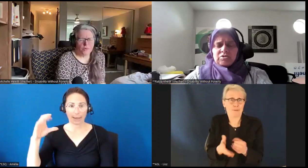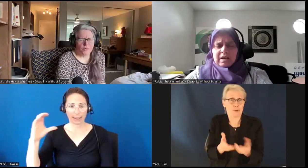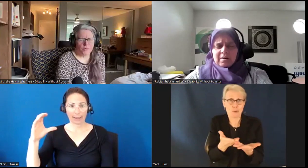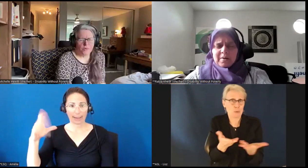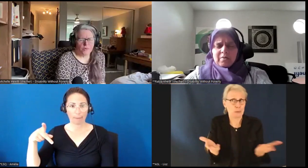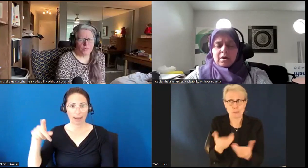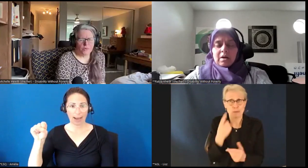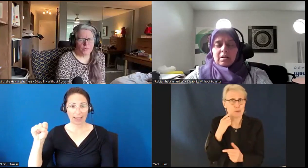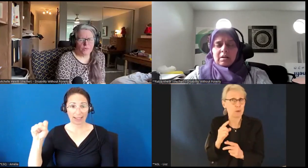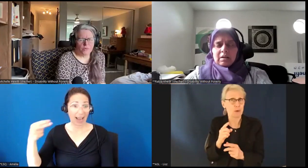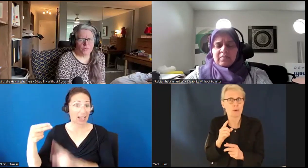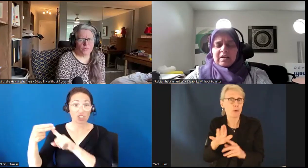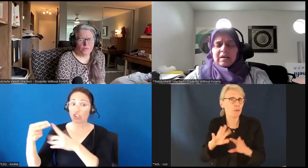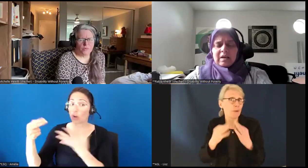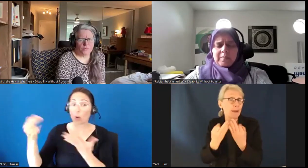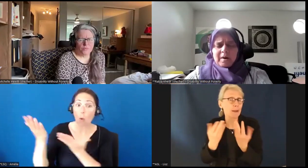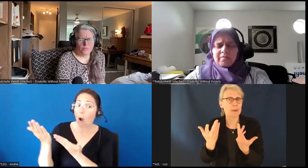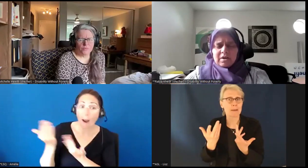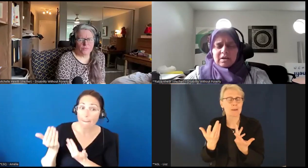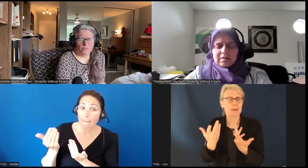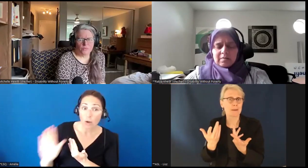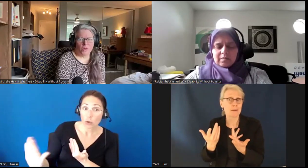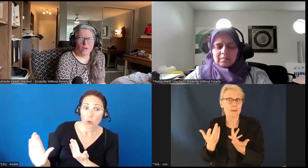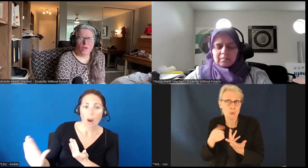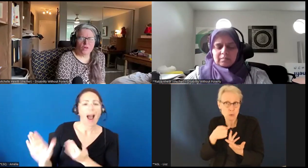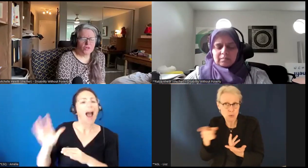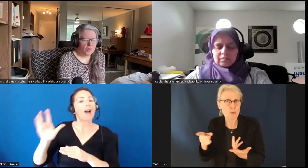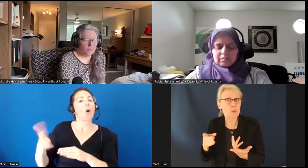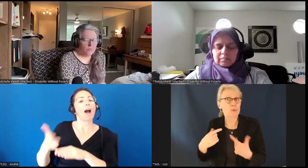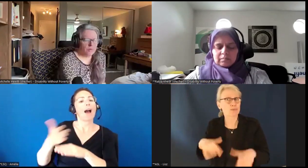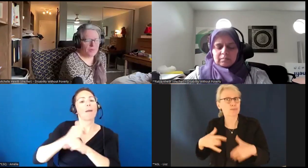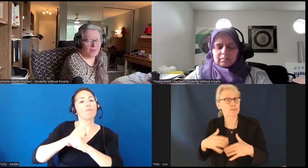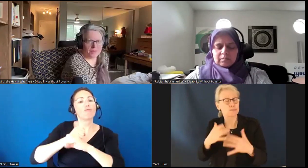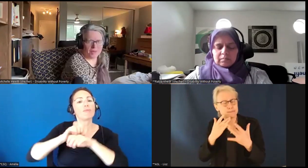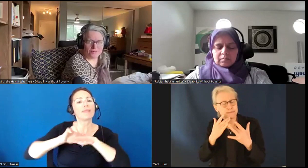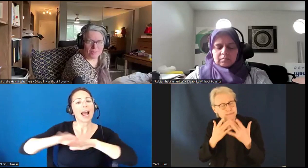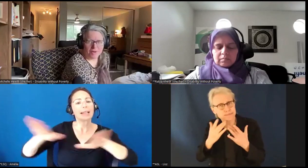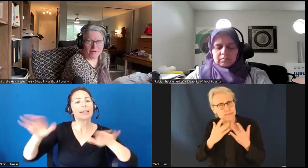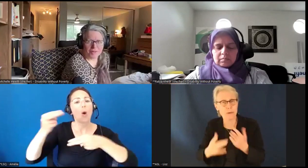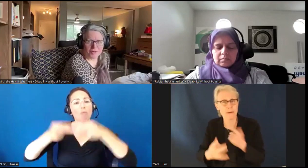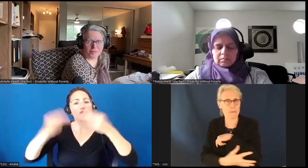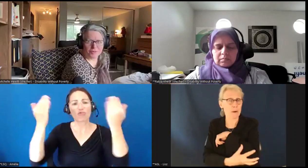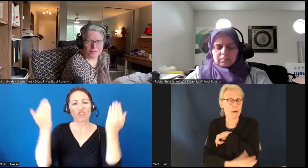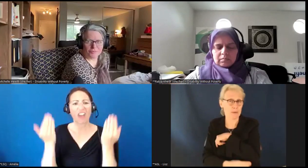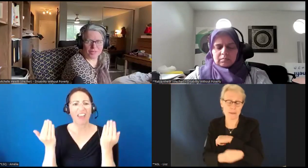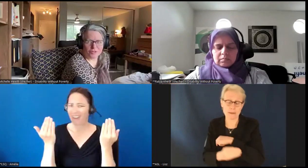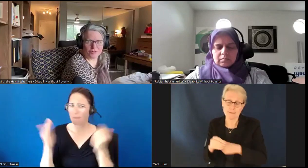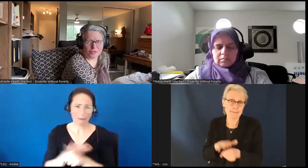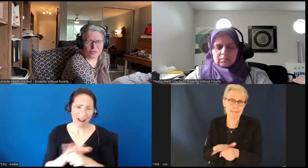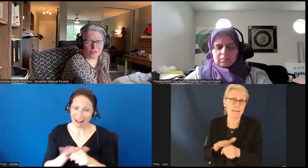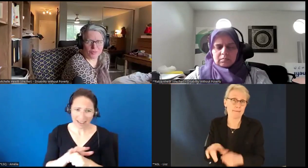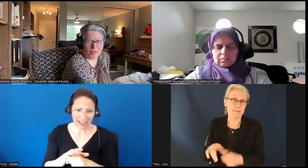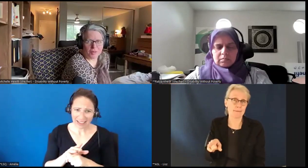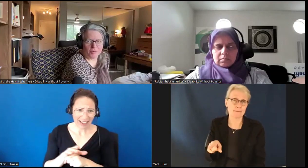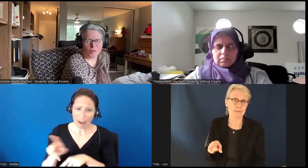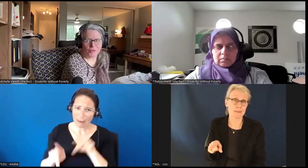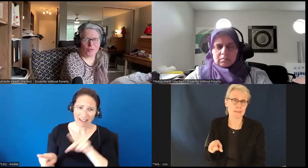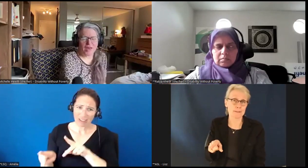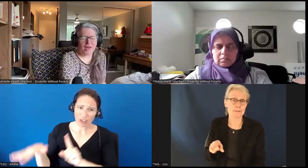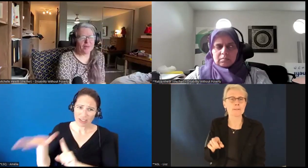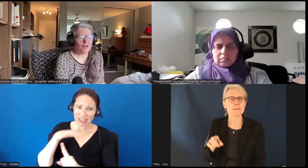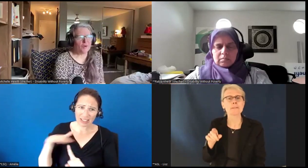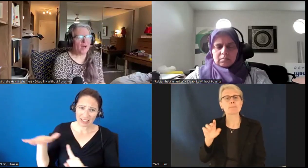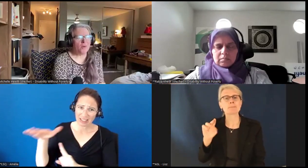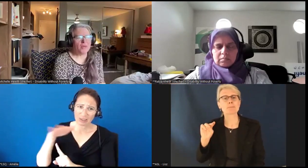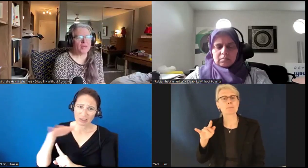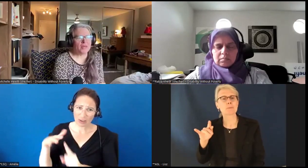that you care about living in poverty. So I think, Rabia, I think you really touched on something important